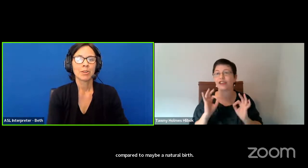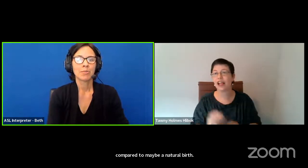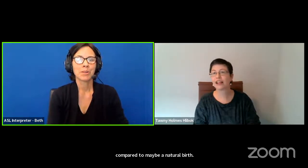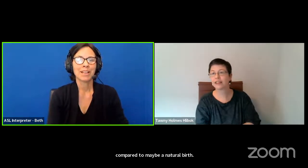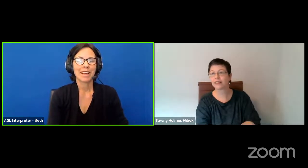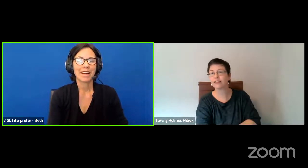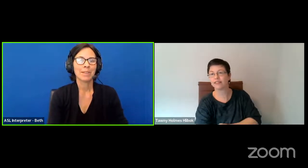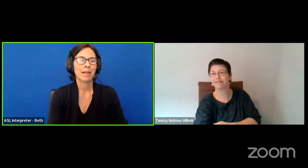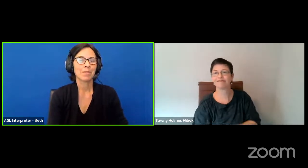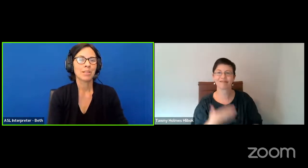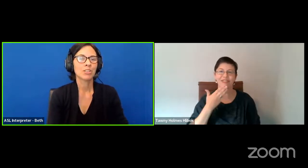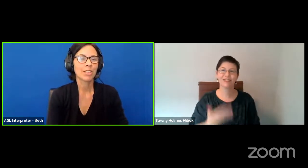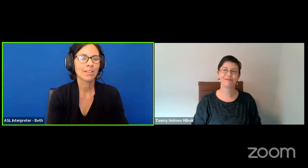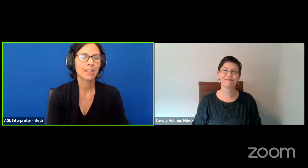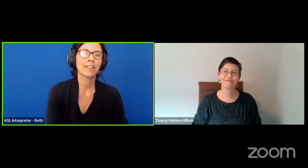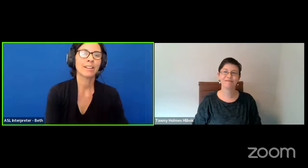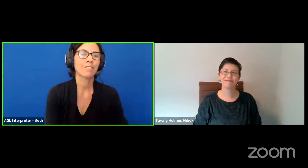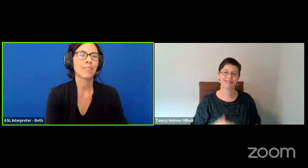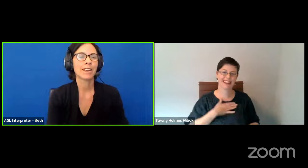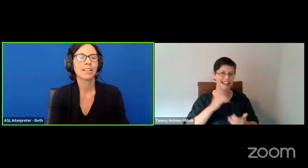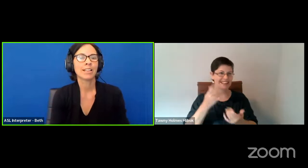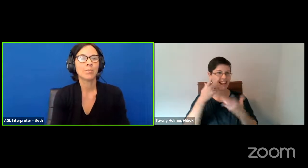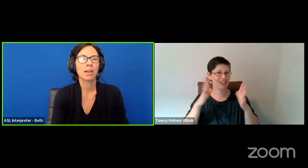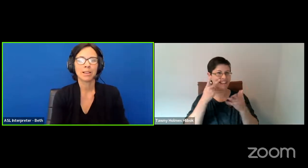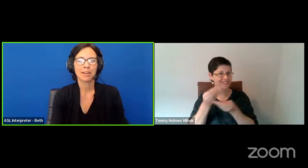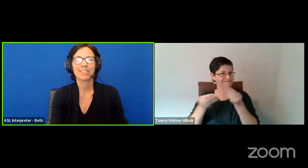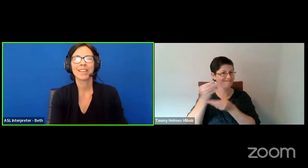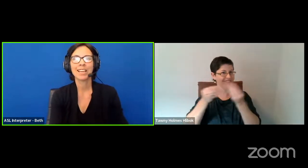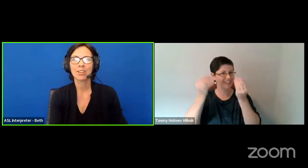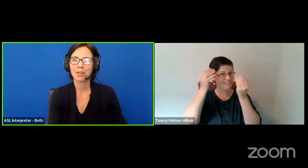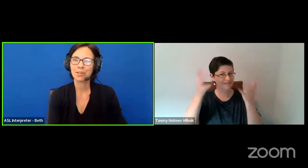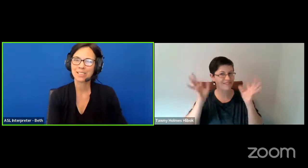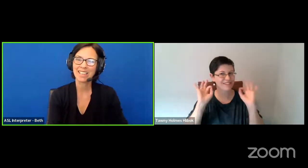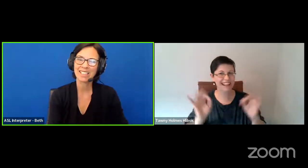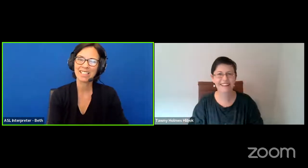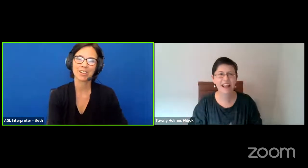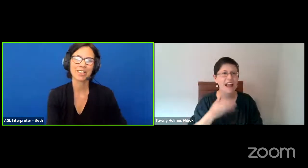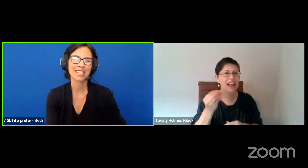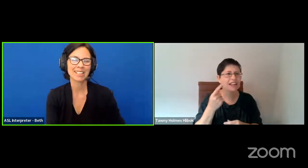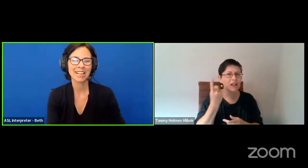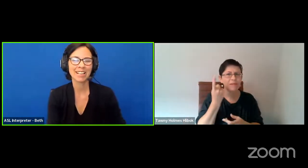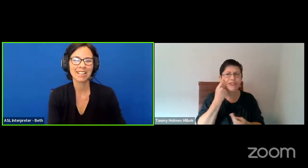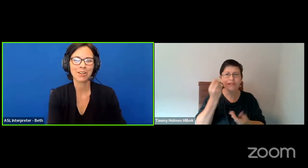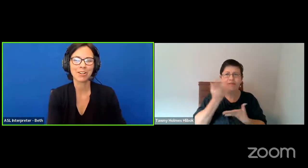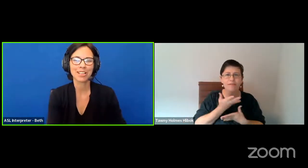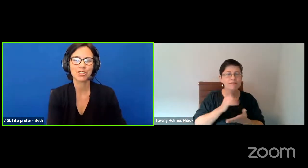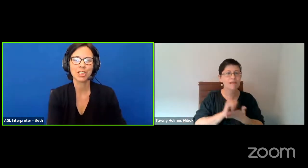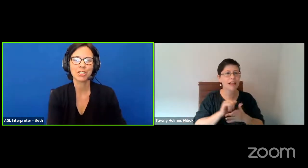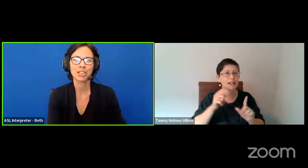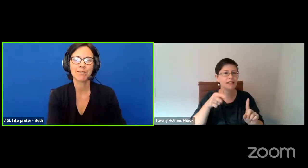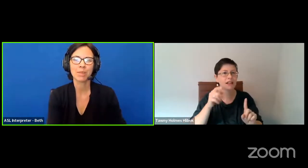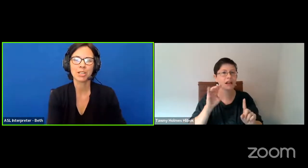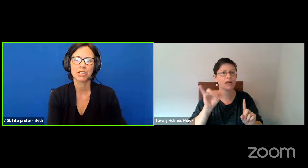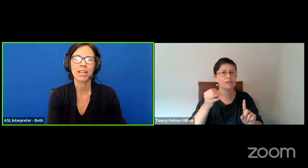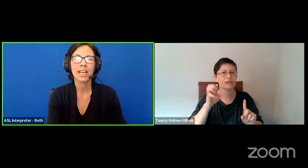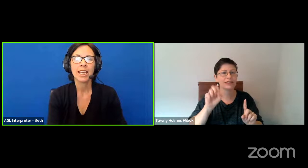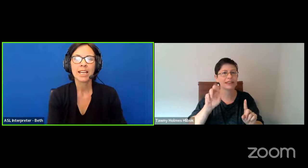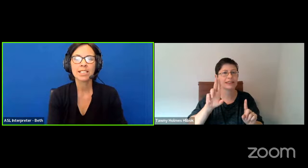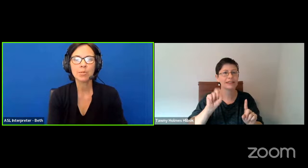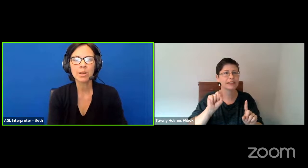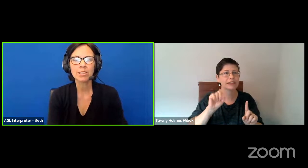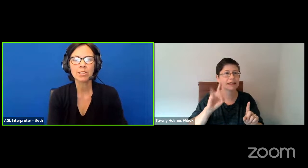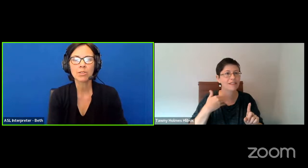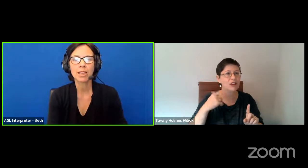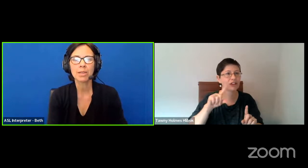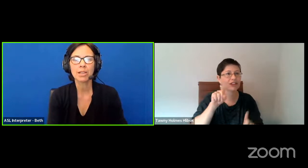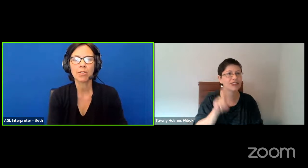Yeah, so I'm reading that. I'm happy to share that, Fran and Molly. Thank you. Oh, see, this is already exciting. You're already exchanging information. And